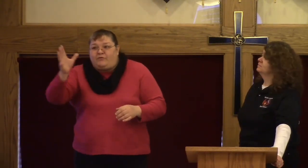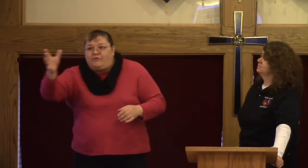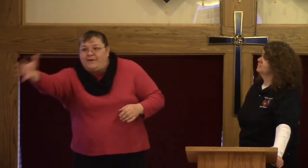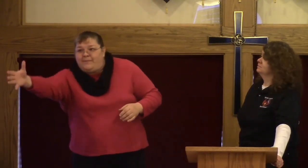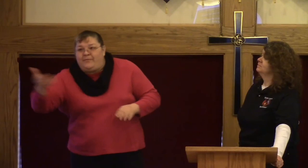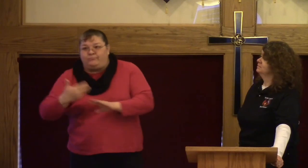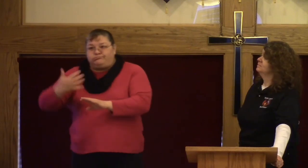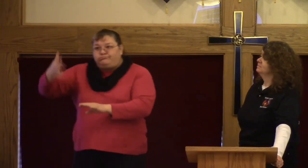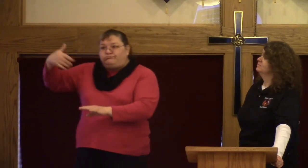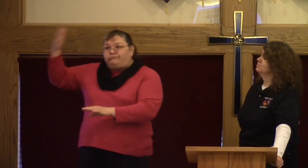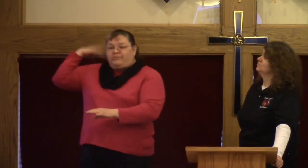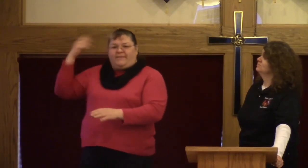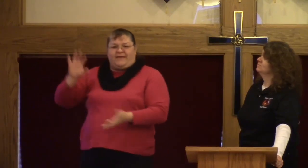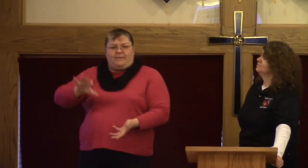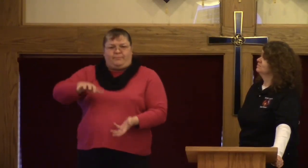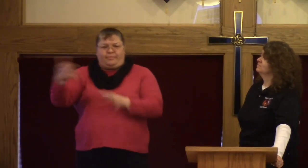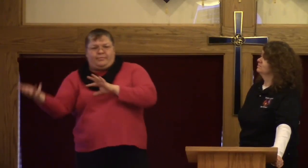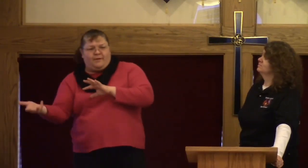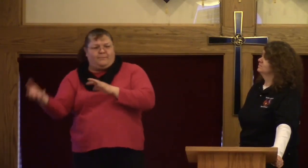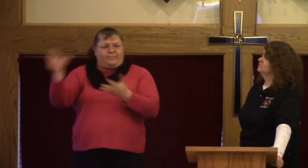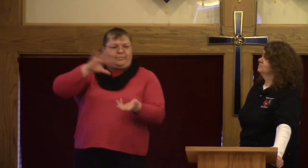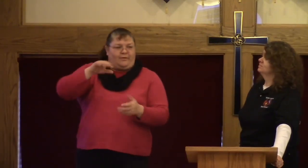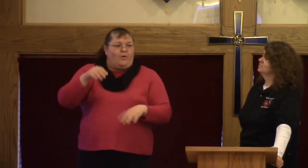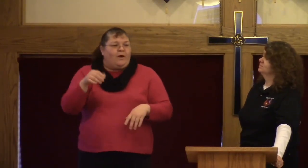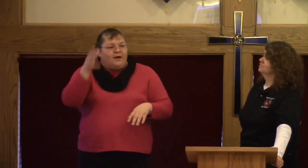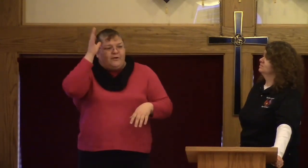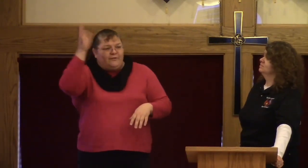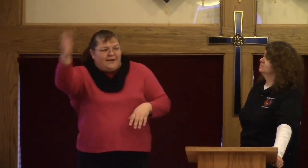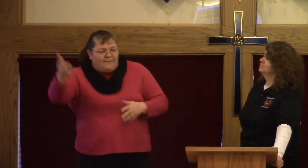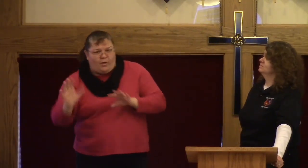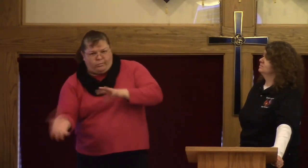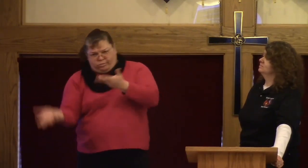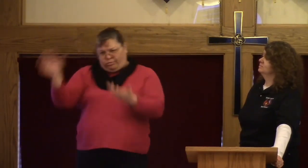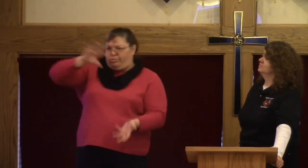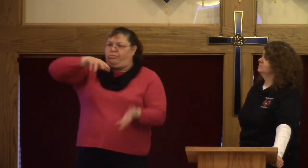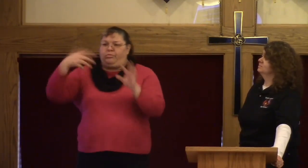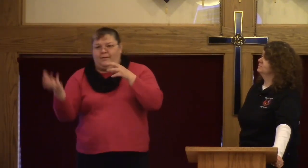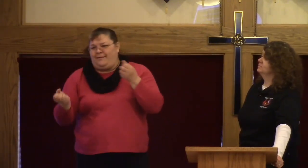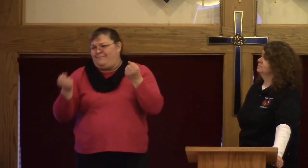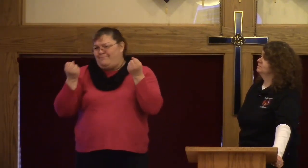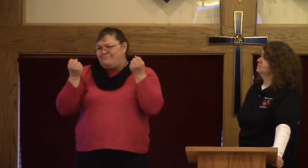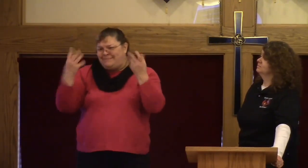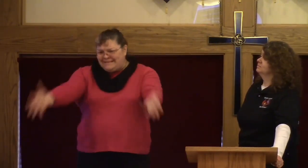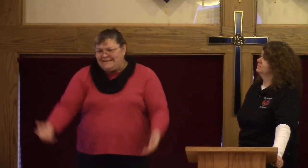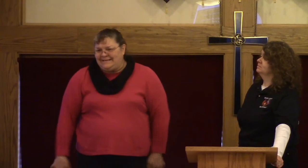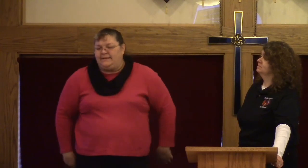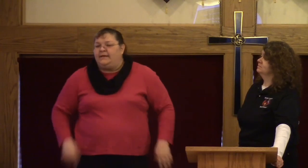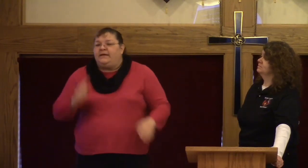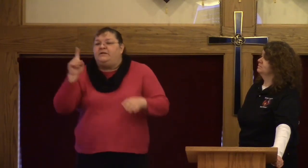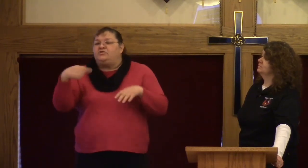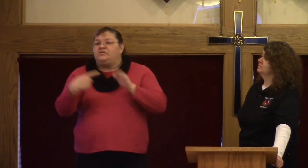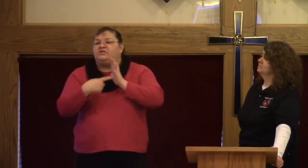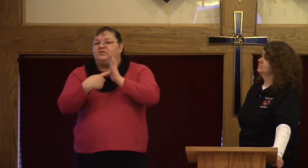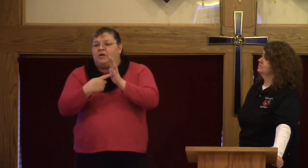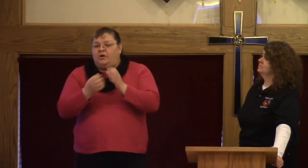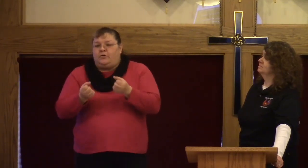Jesus, in his family history, how many women in the past got messed up, and the men